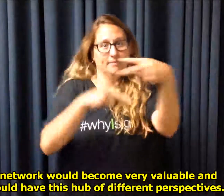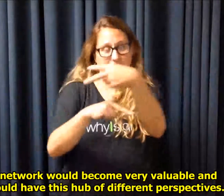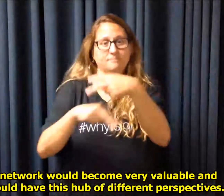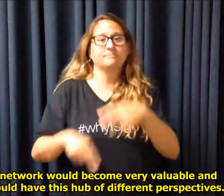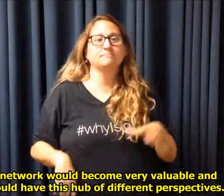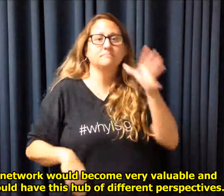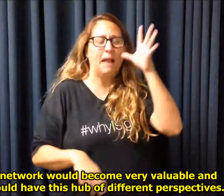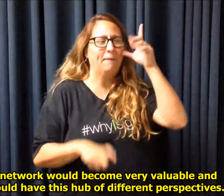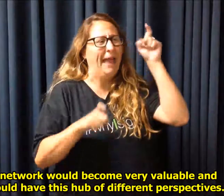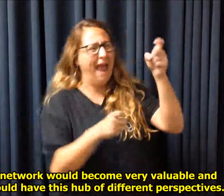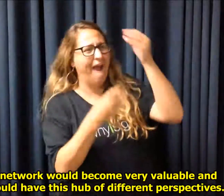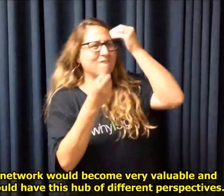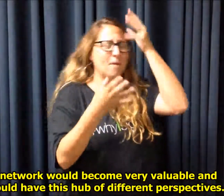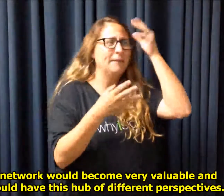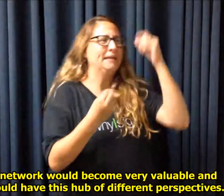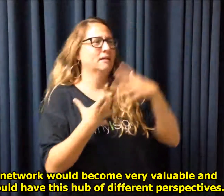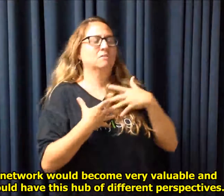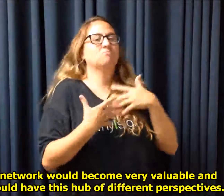and we could have this hub of different perspectives.